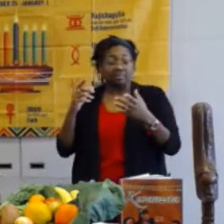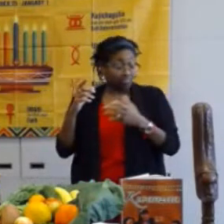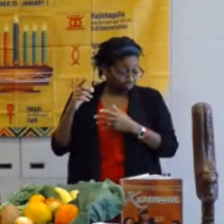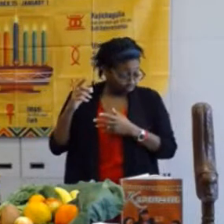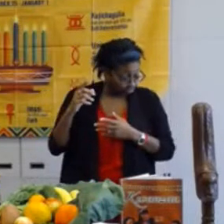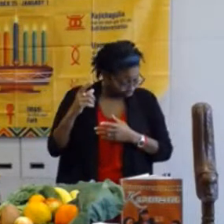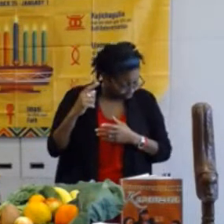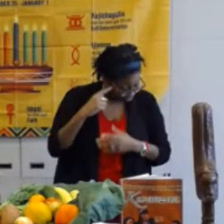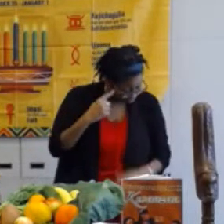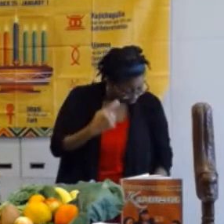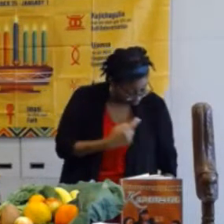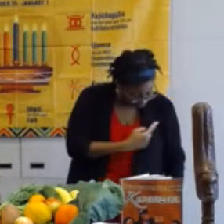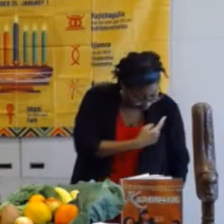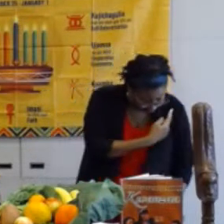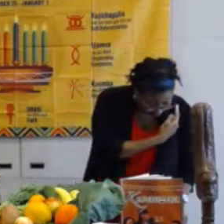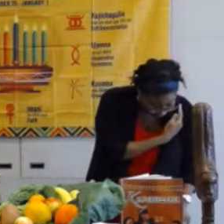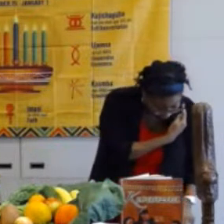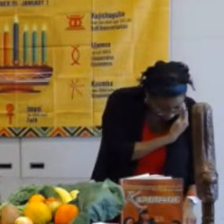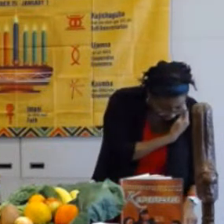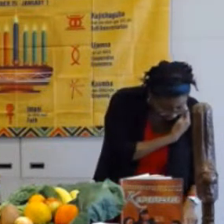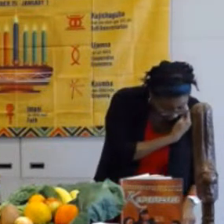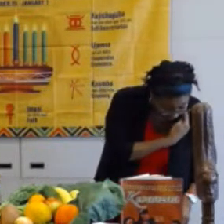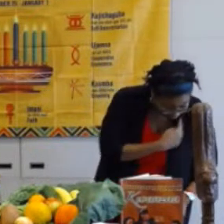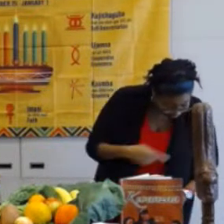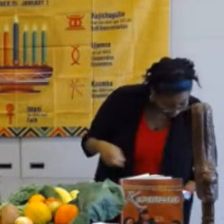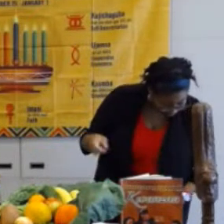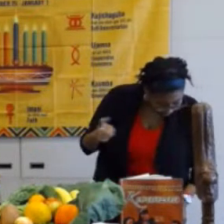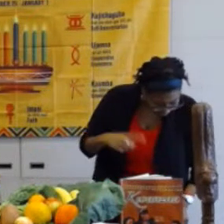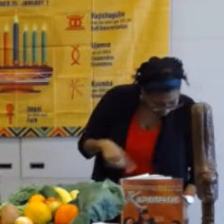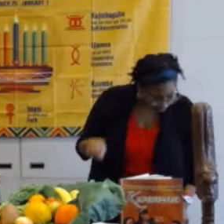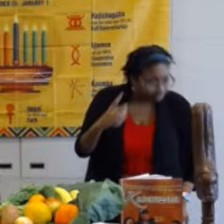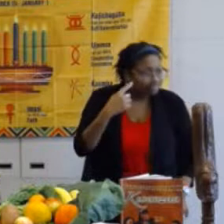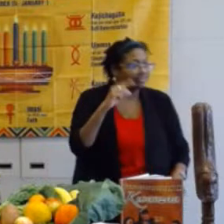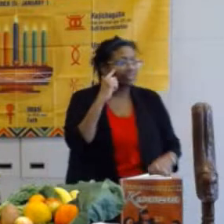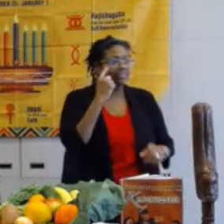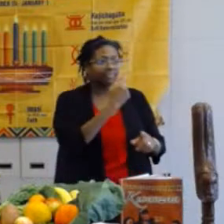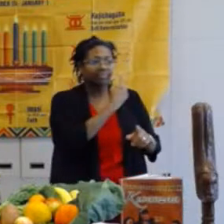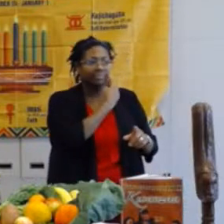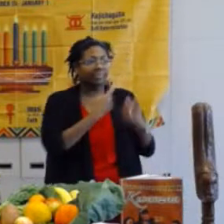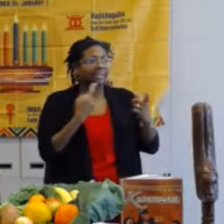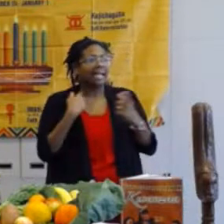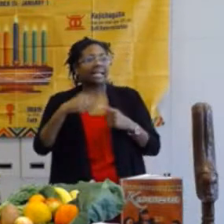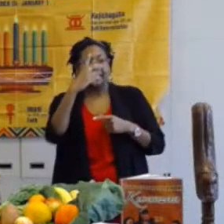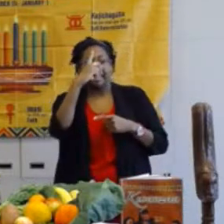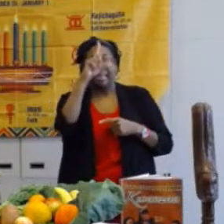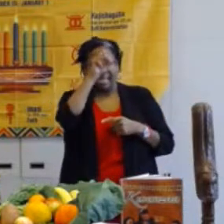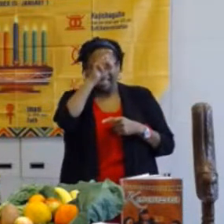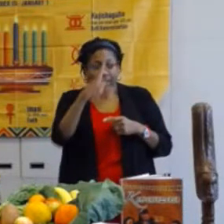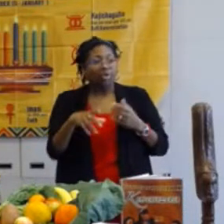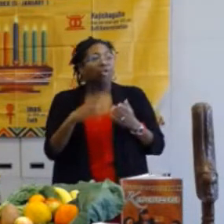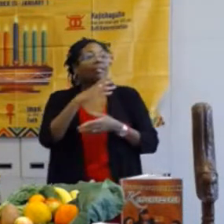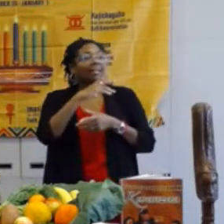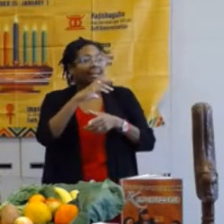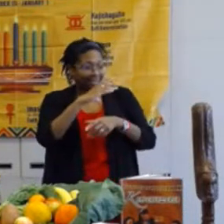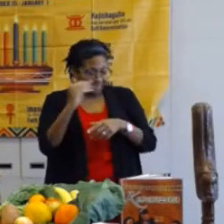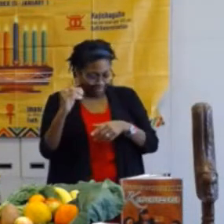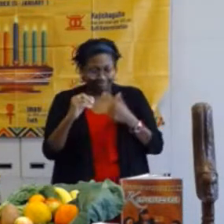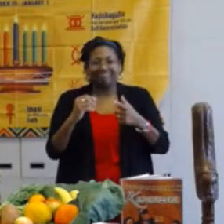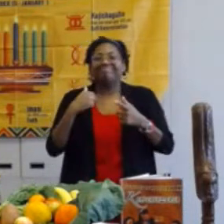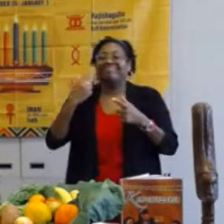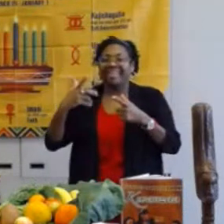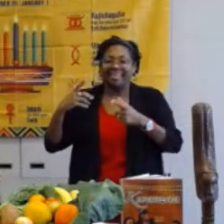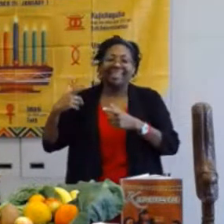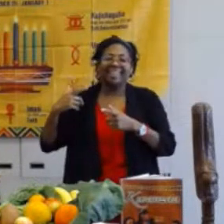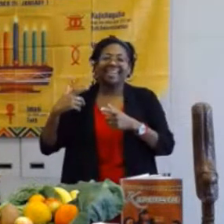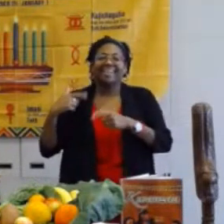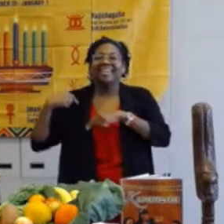the boldness of our life be like the lion. And may we remember and honor our ancestors and the legacy they left for